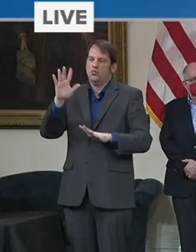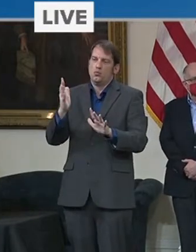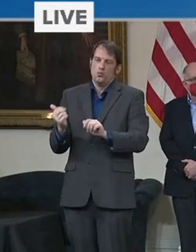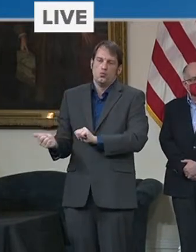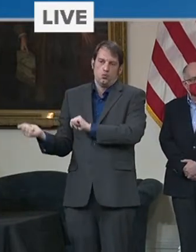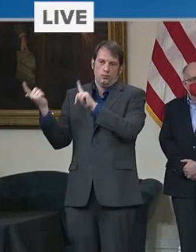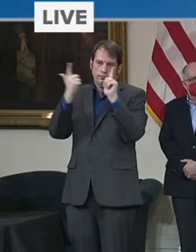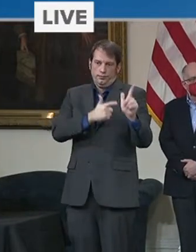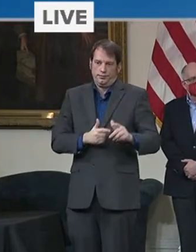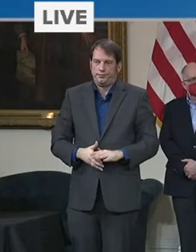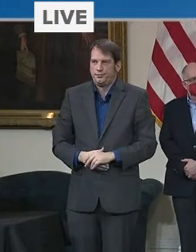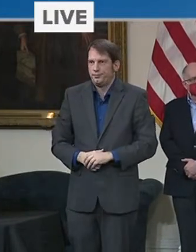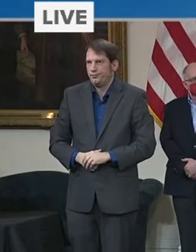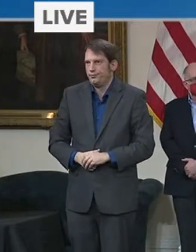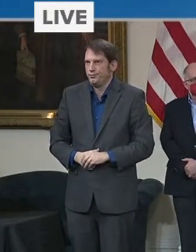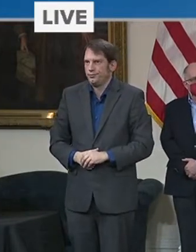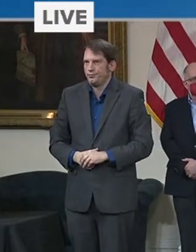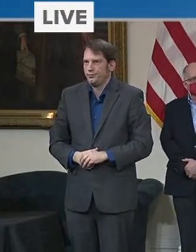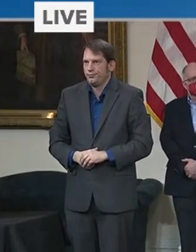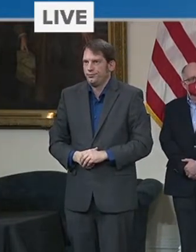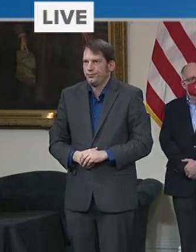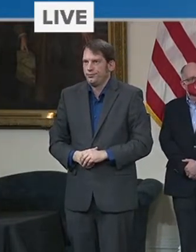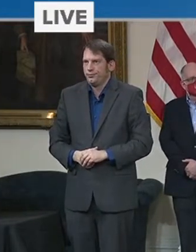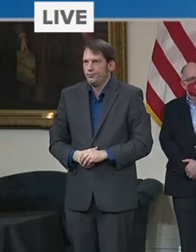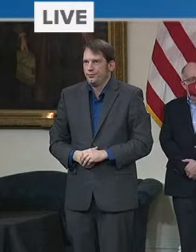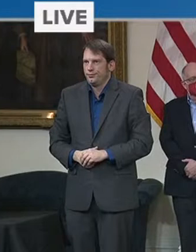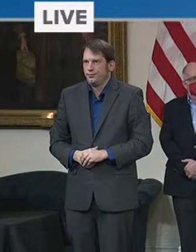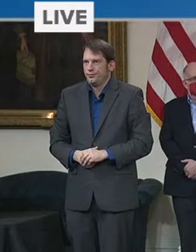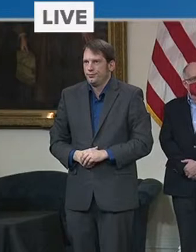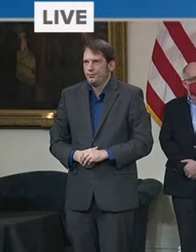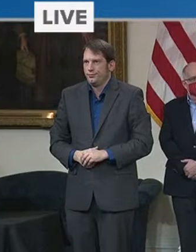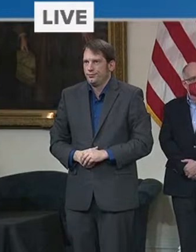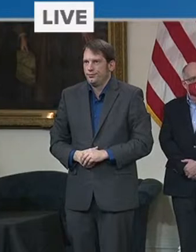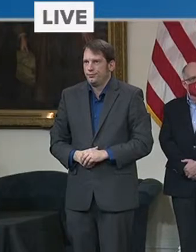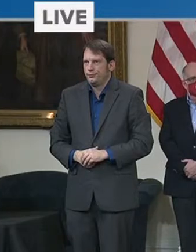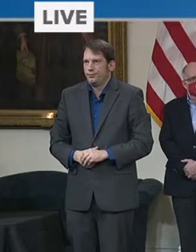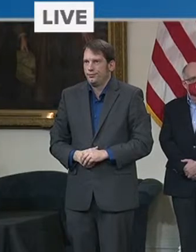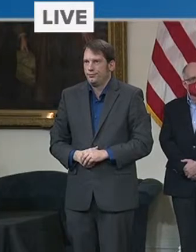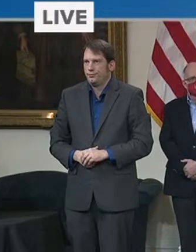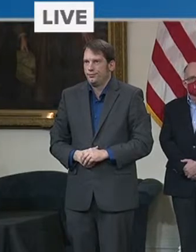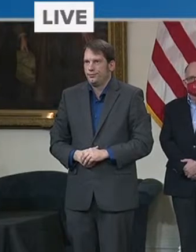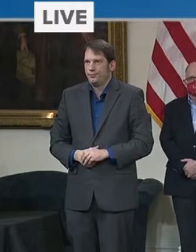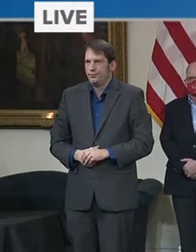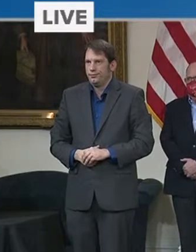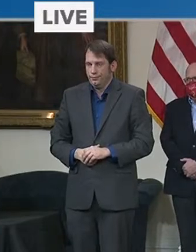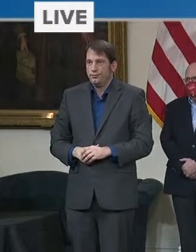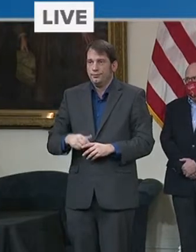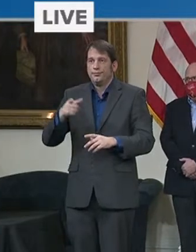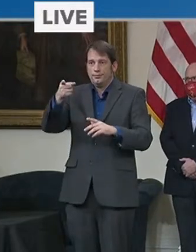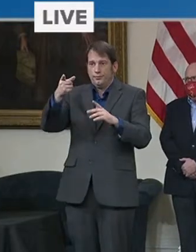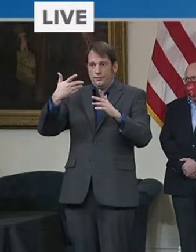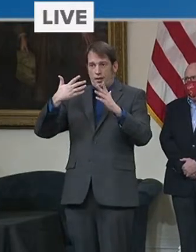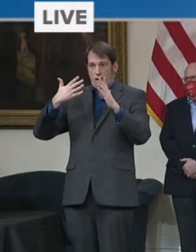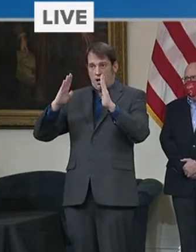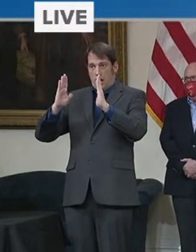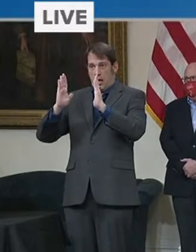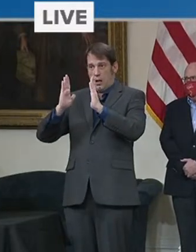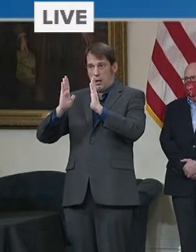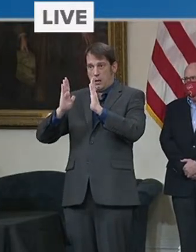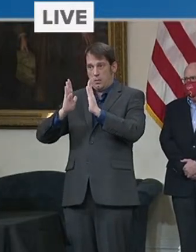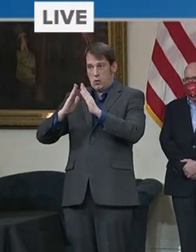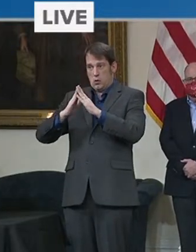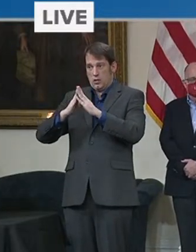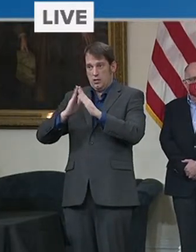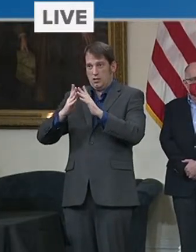High-capacity community sites, mass vaccination sites, will take shape in the next week. We are working with communities where